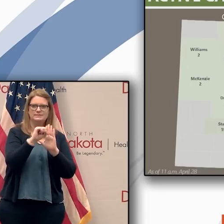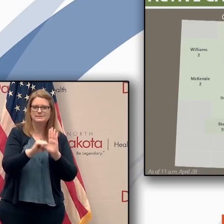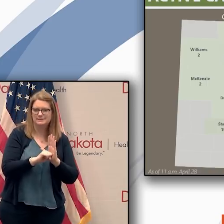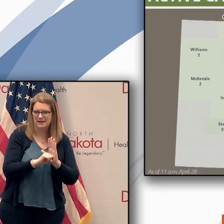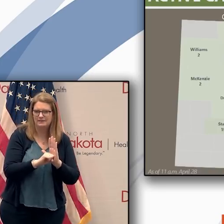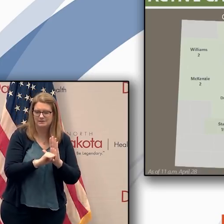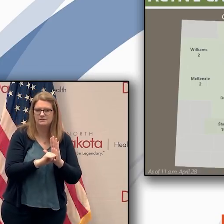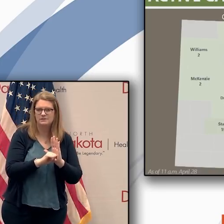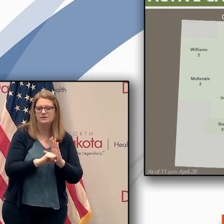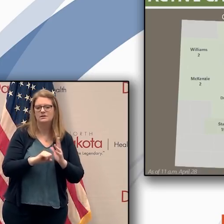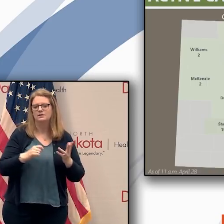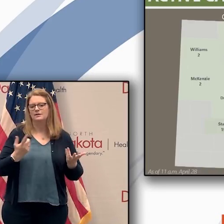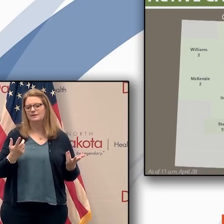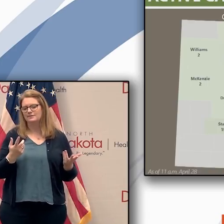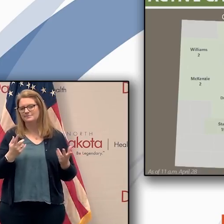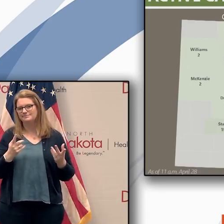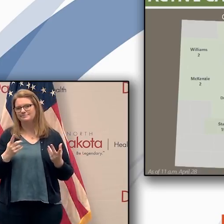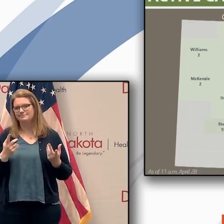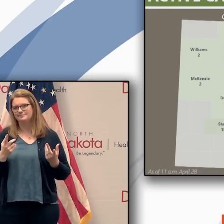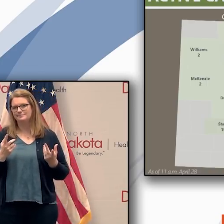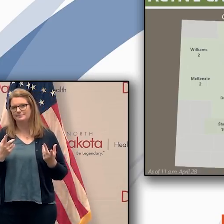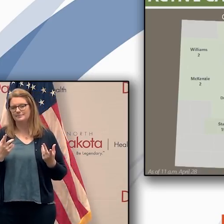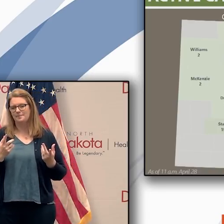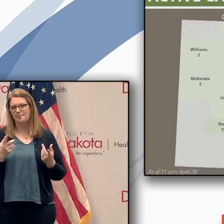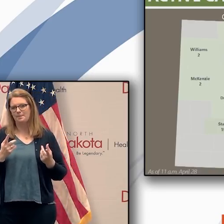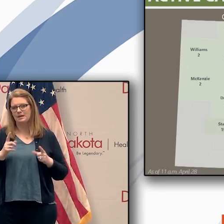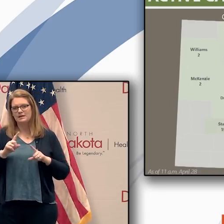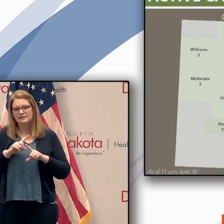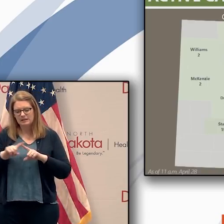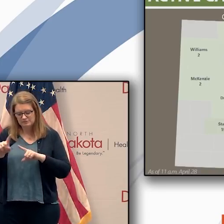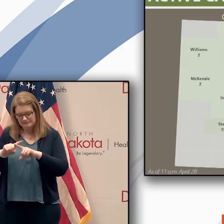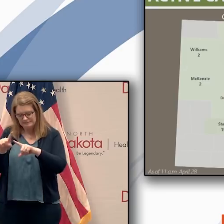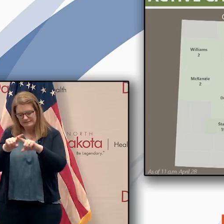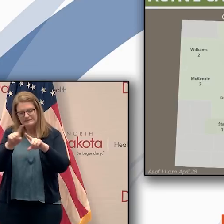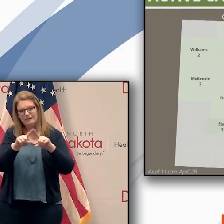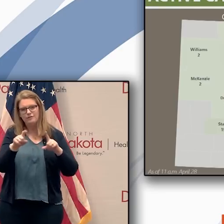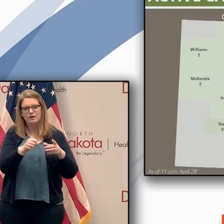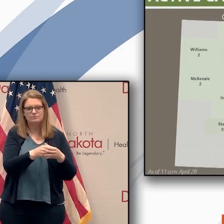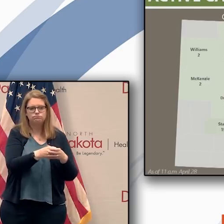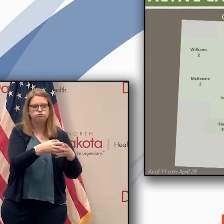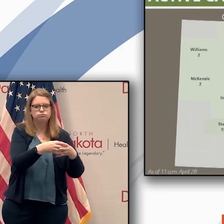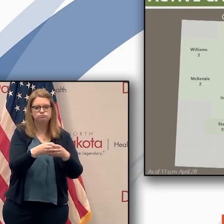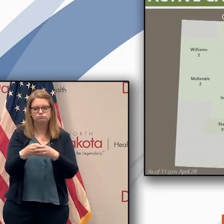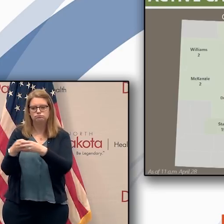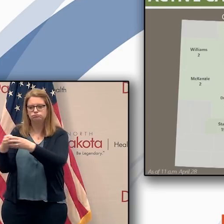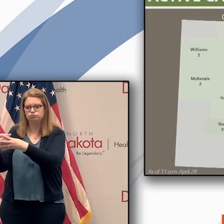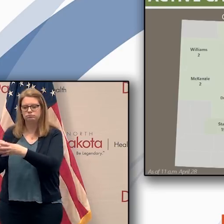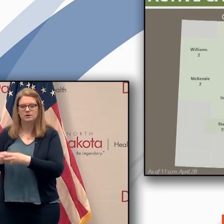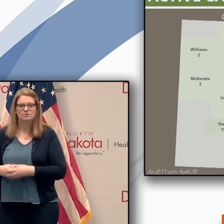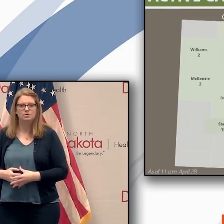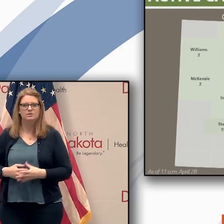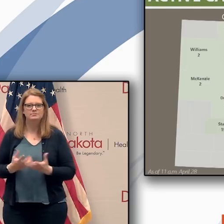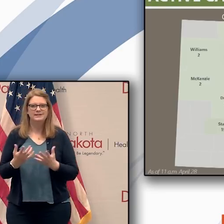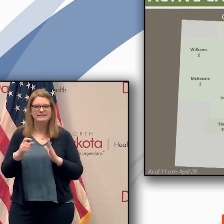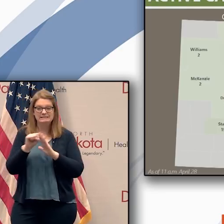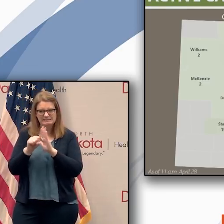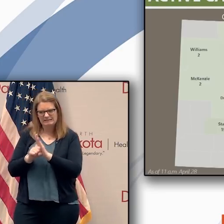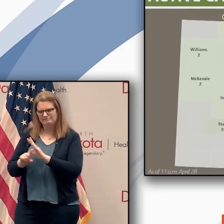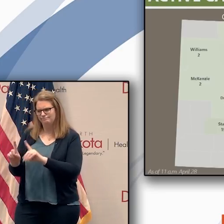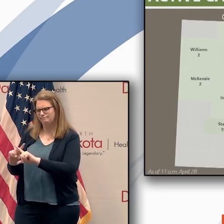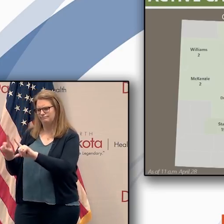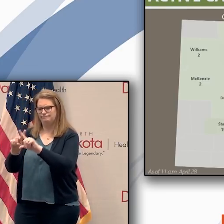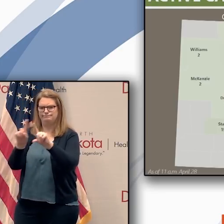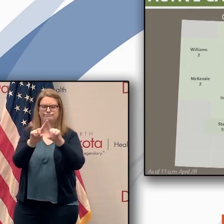different curves and different outbreaks, you know, across the nation, that no state is the same. It's the same here, that